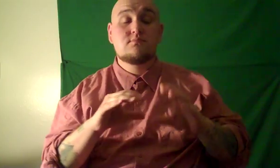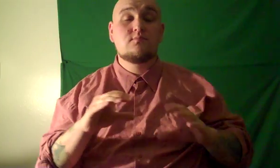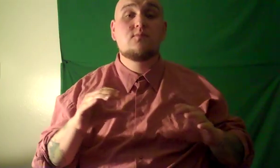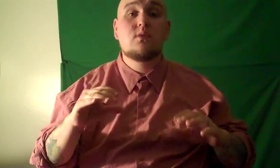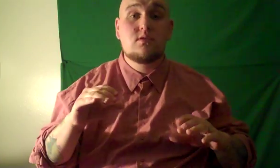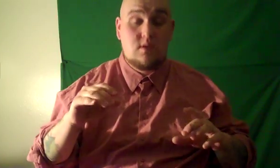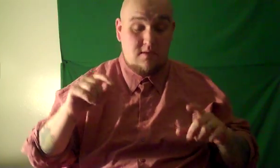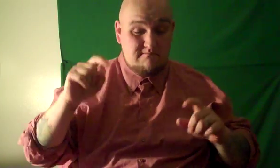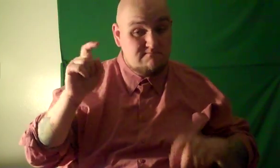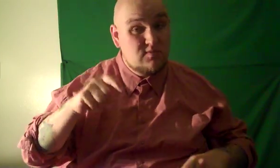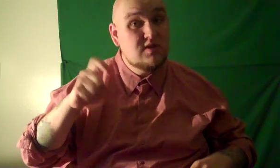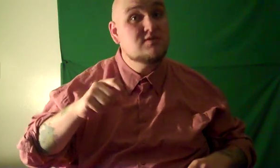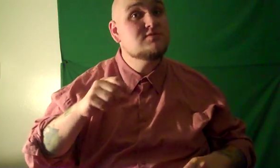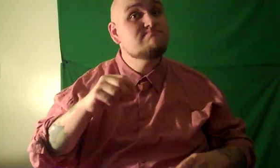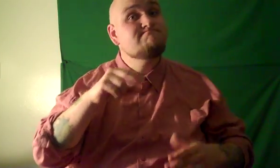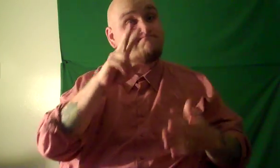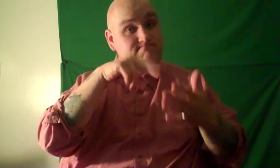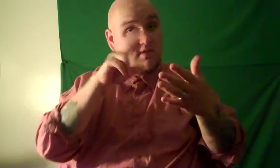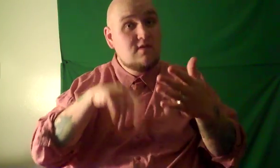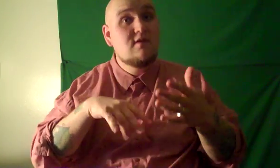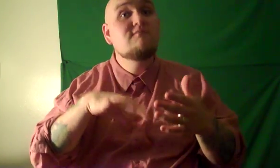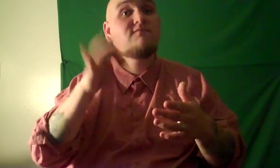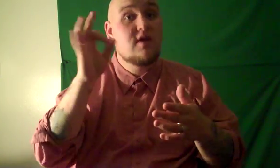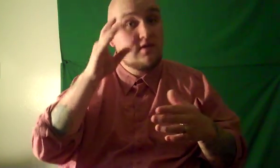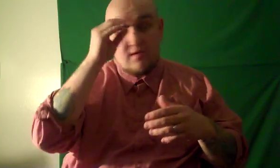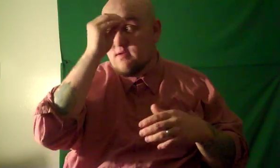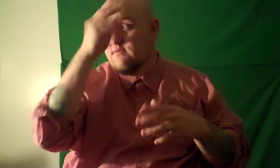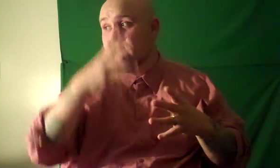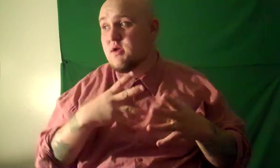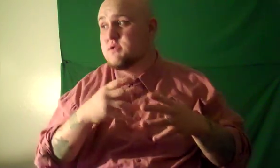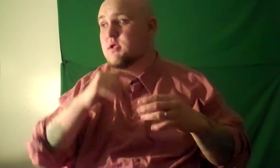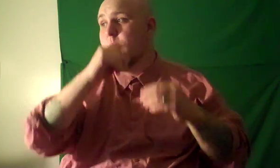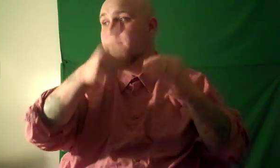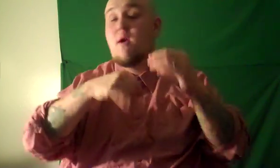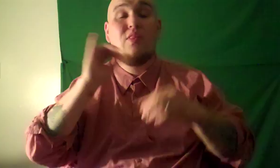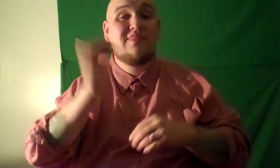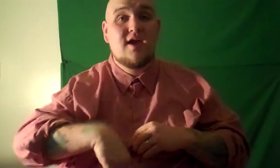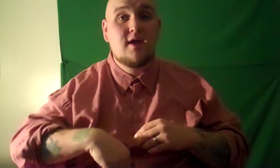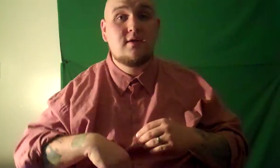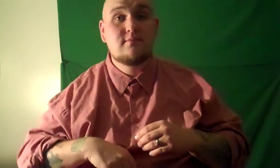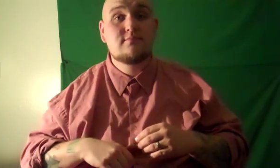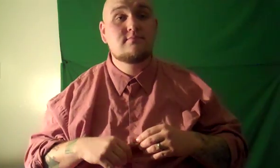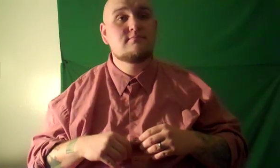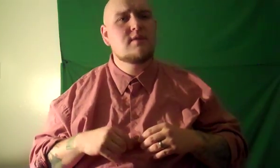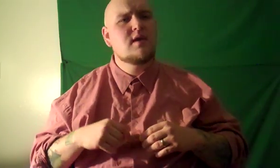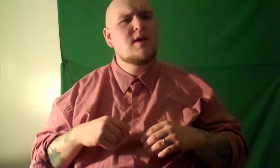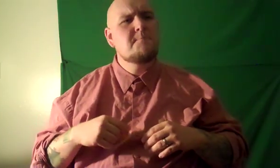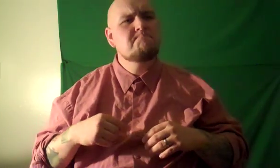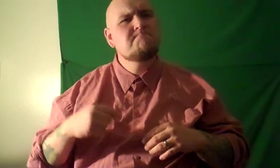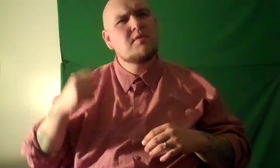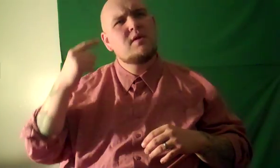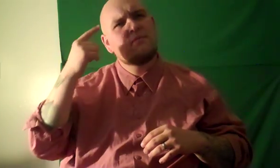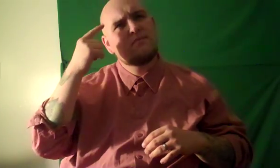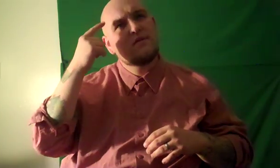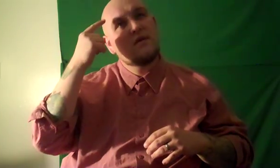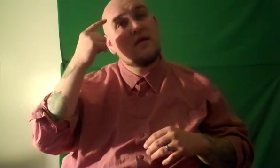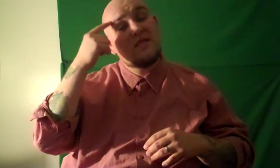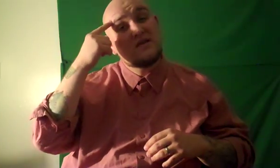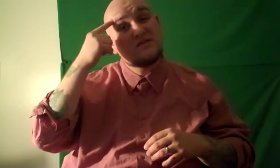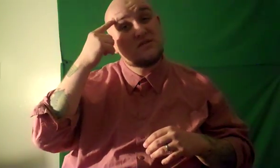to all that. Now, let's assume that you go ahead and take and pass the knowledge test, and you're going to be a candidate